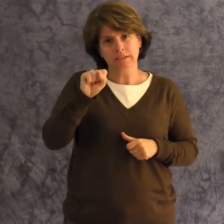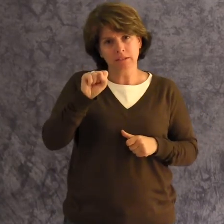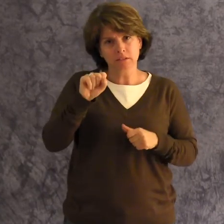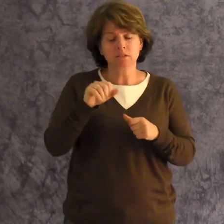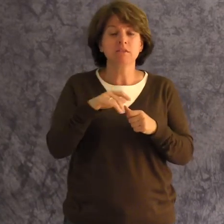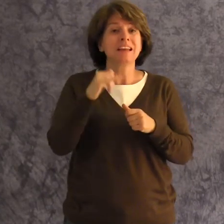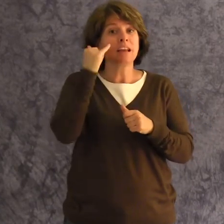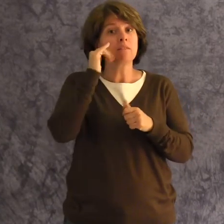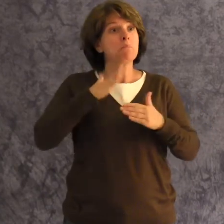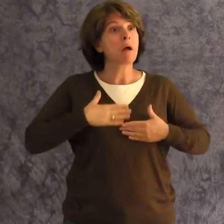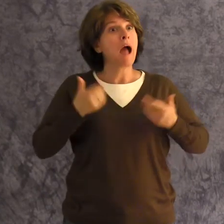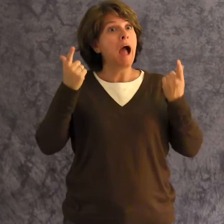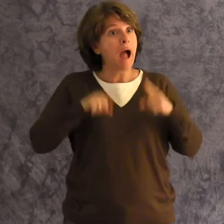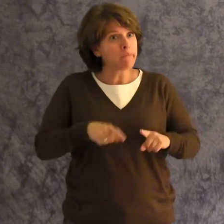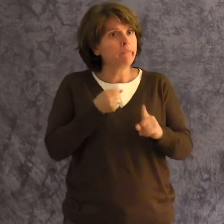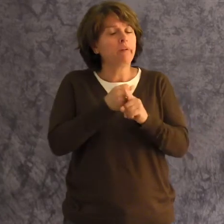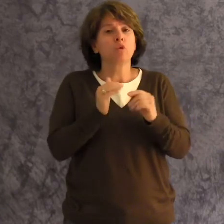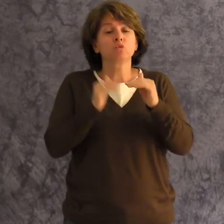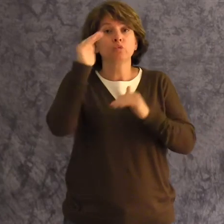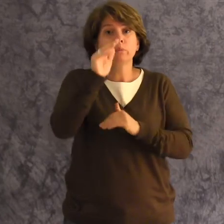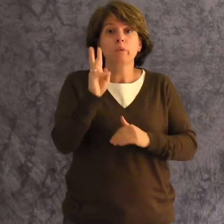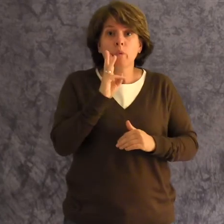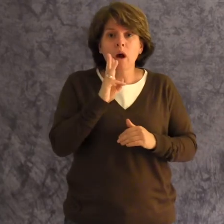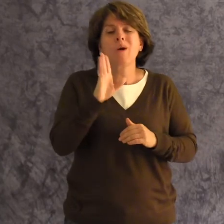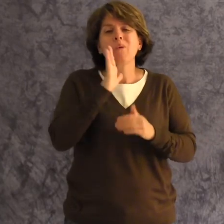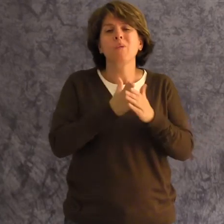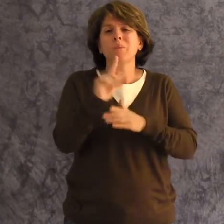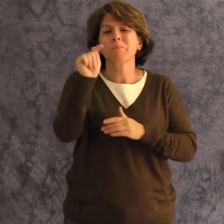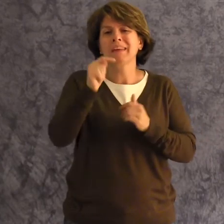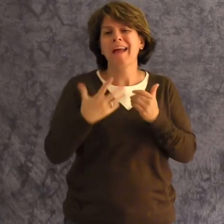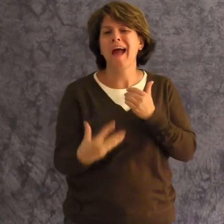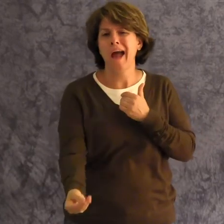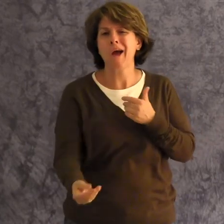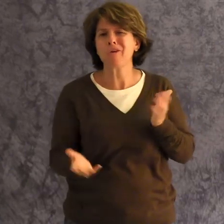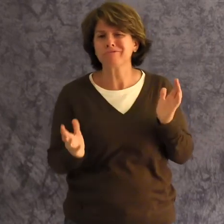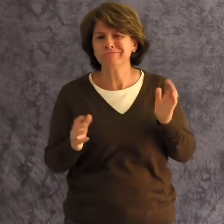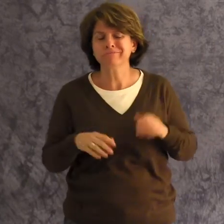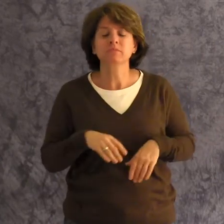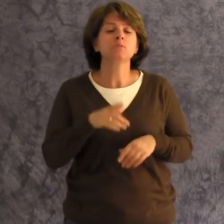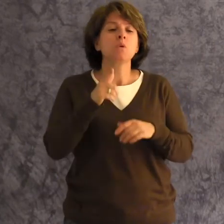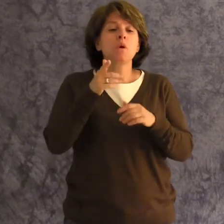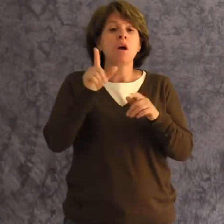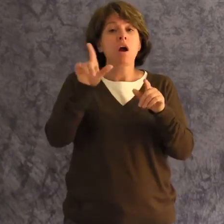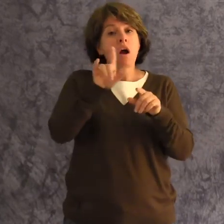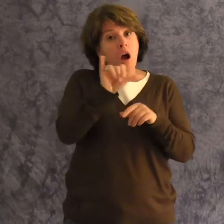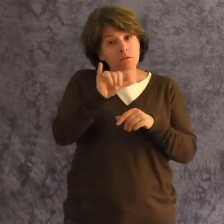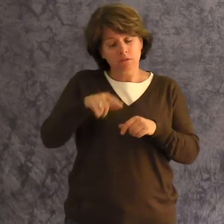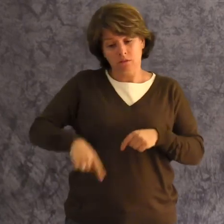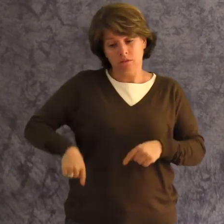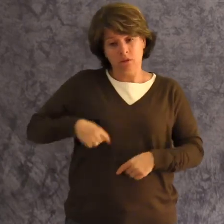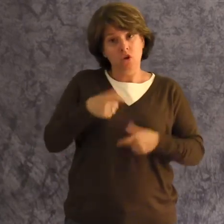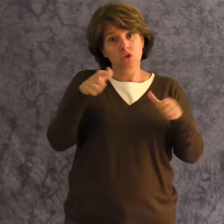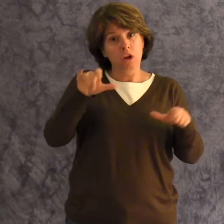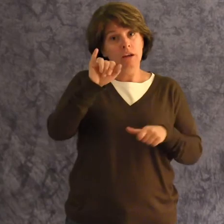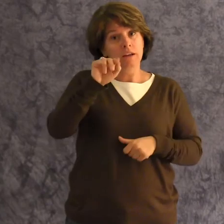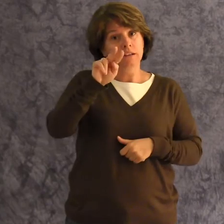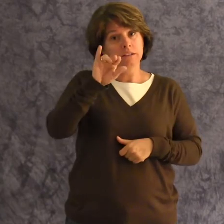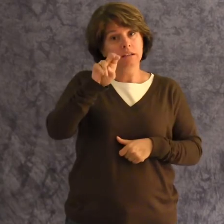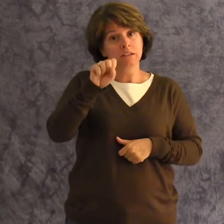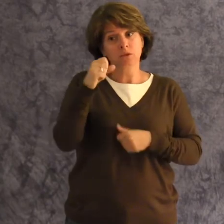the large intestine, there are also bacteria that handle functions like vitamin K production and further breaking down of